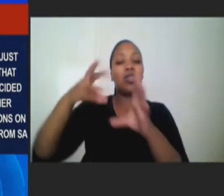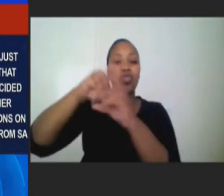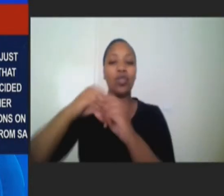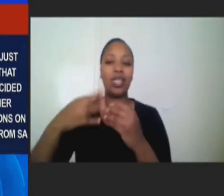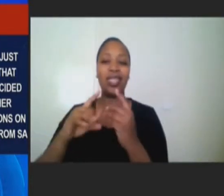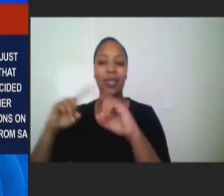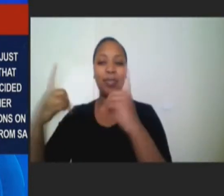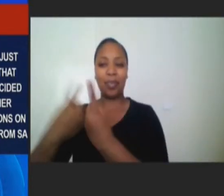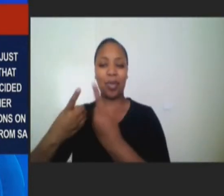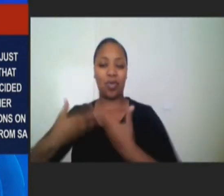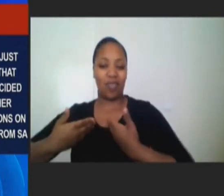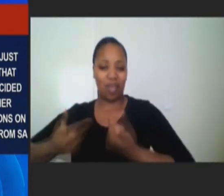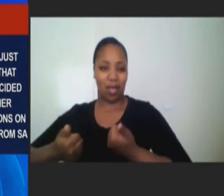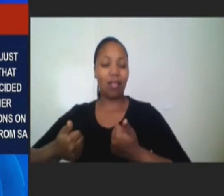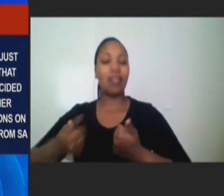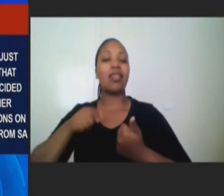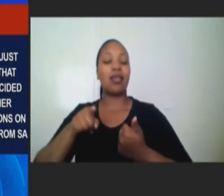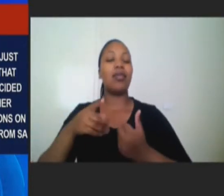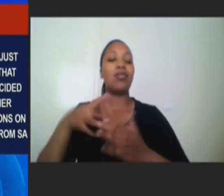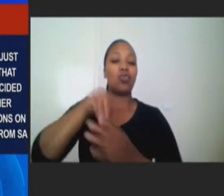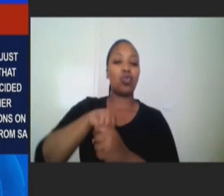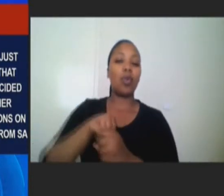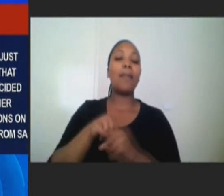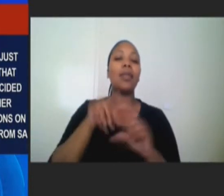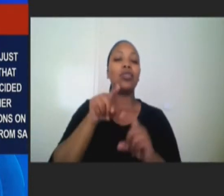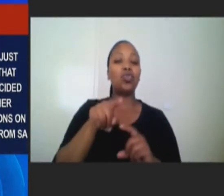on the 24th and government knew on the 25th.